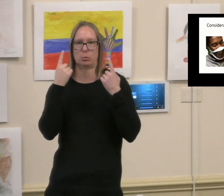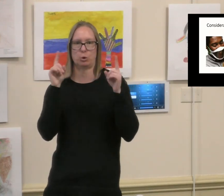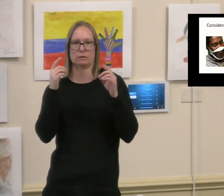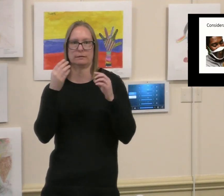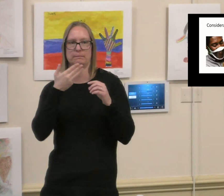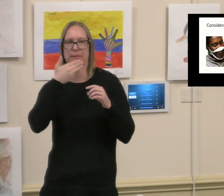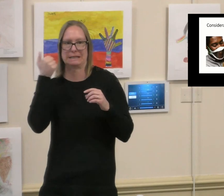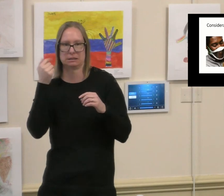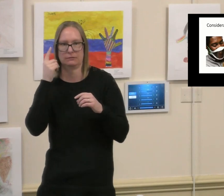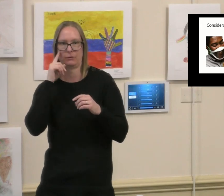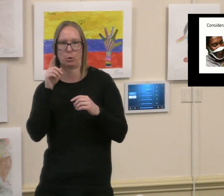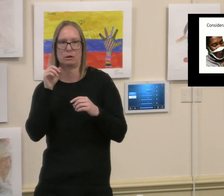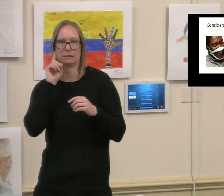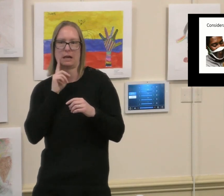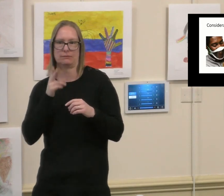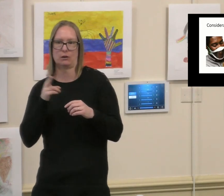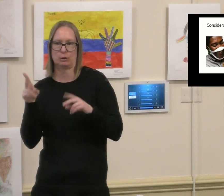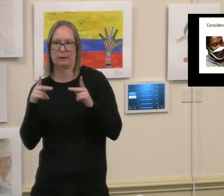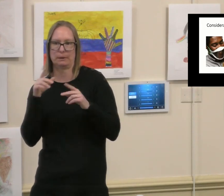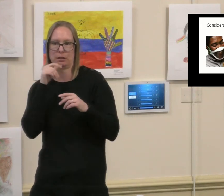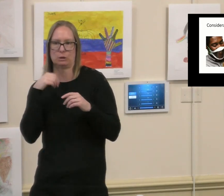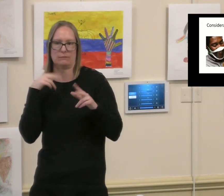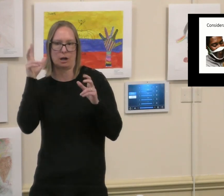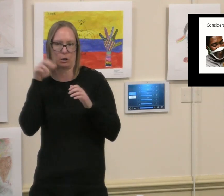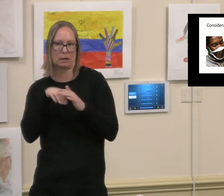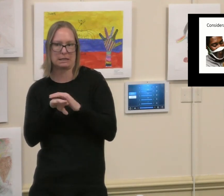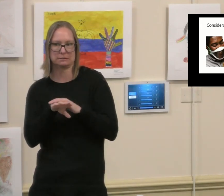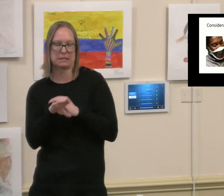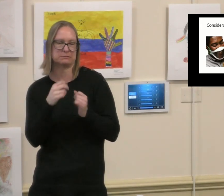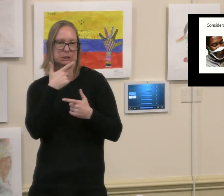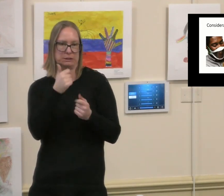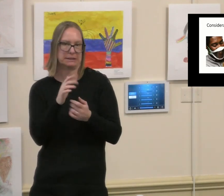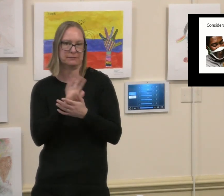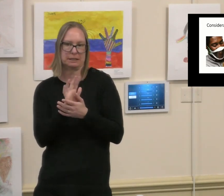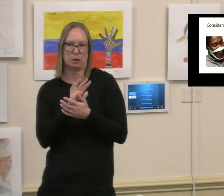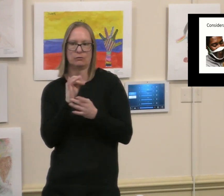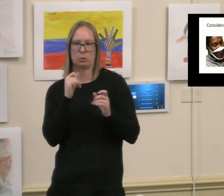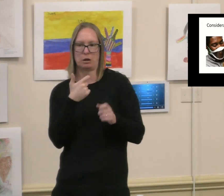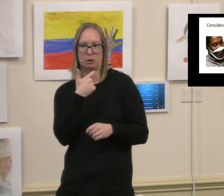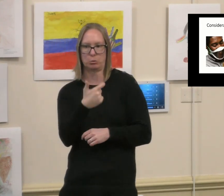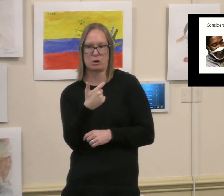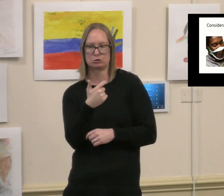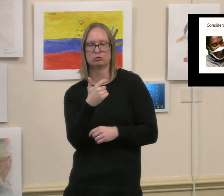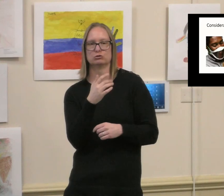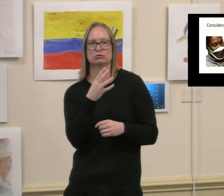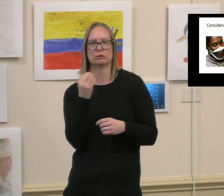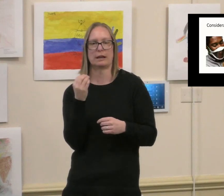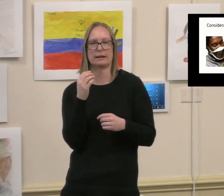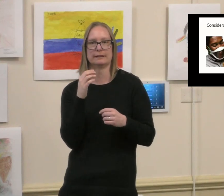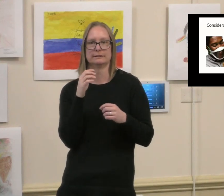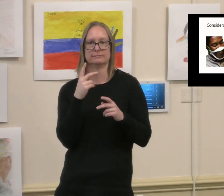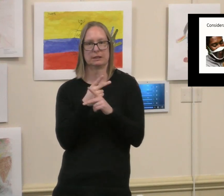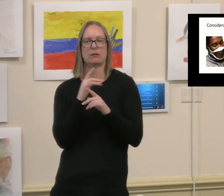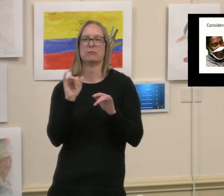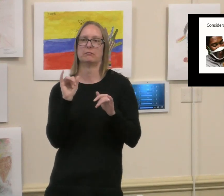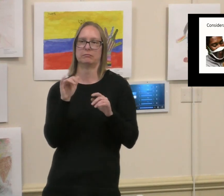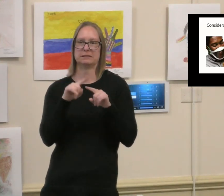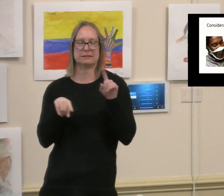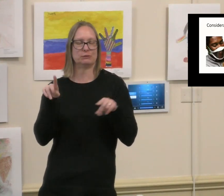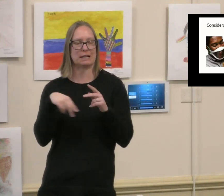There's a video with how many different masks work best for deaf and hard of hearing people who have different preferred modes of communication. It's very interesting